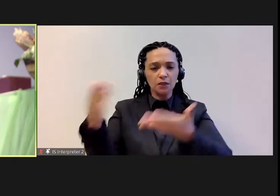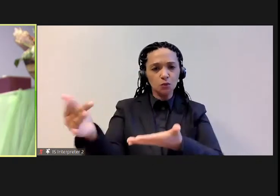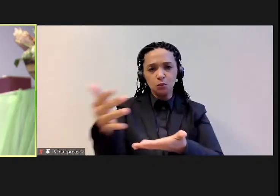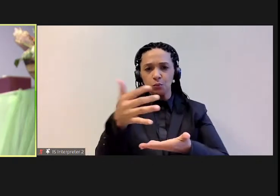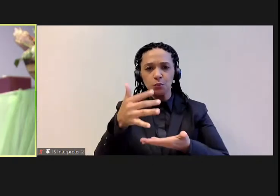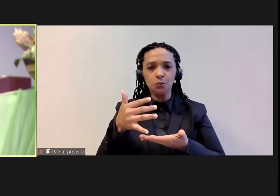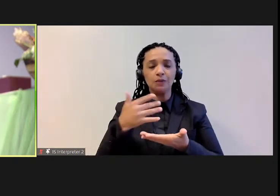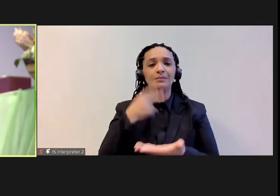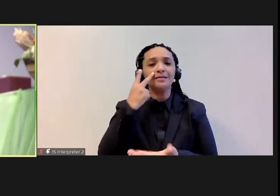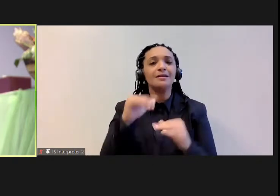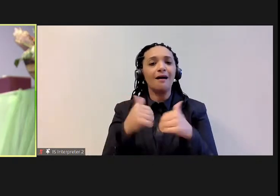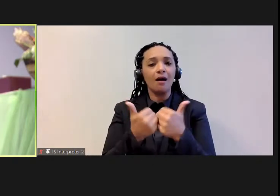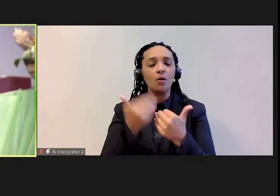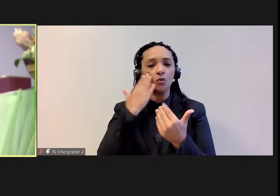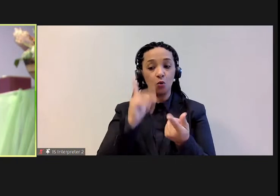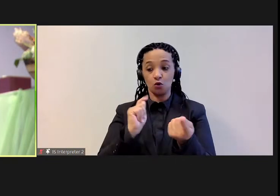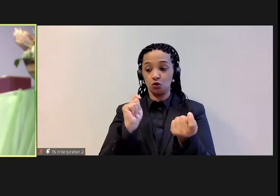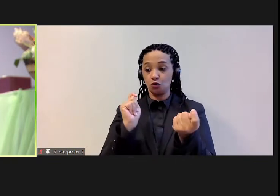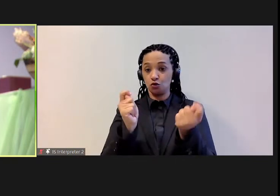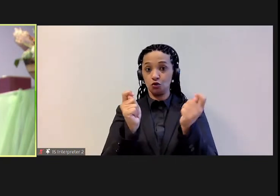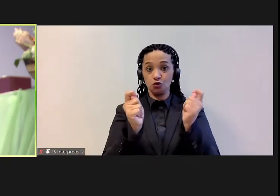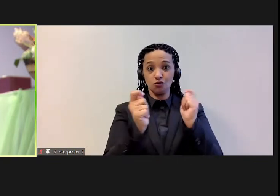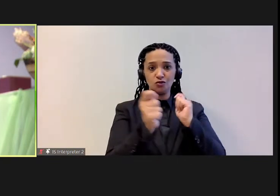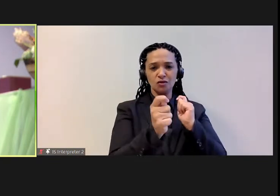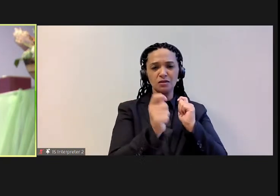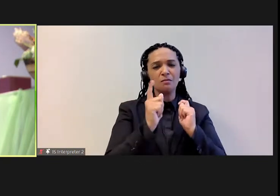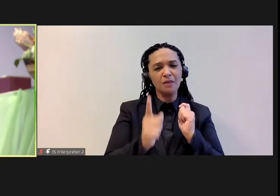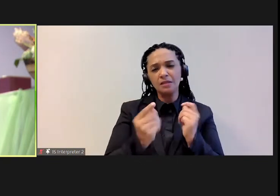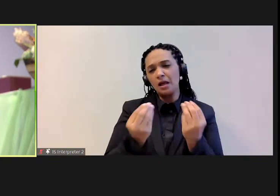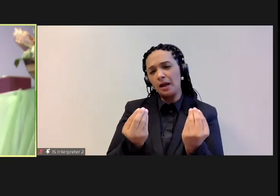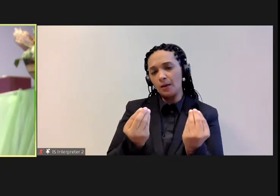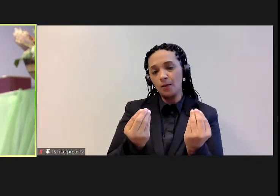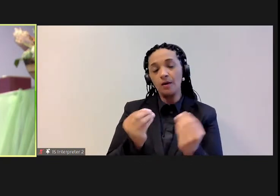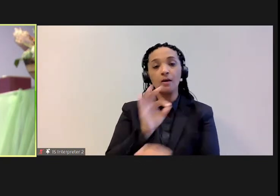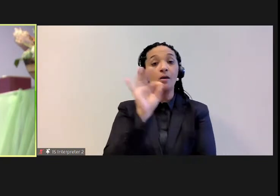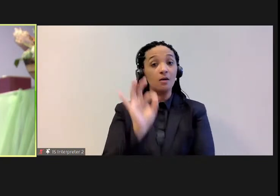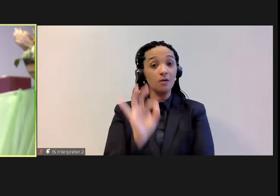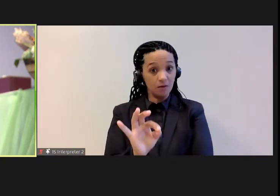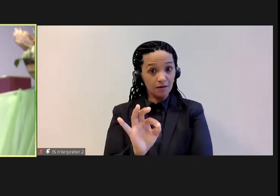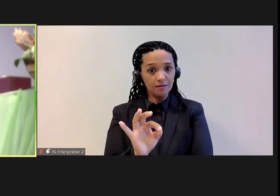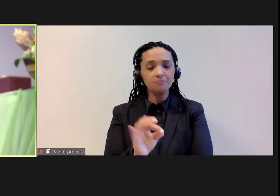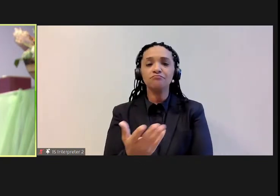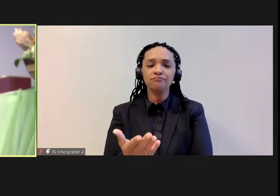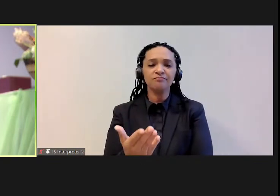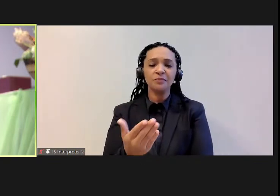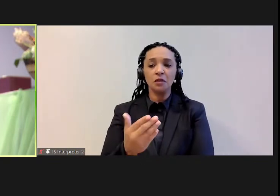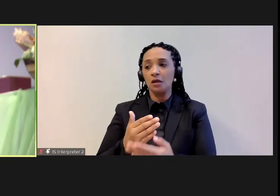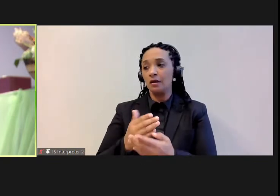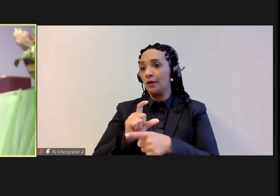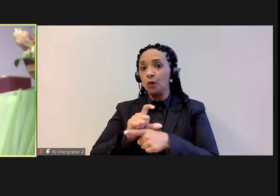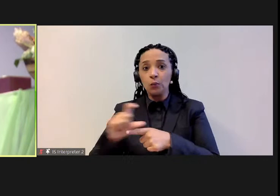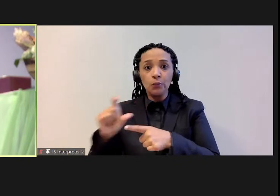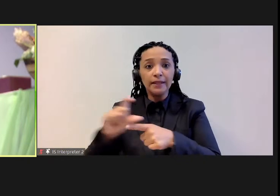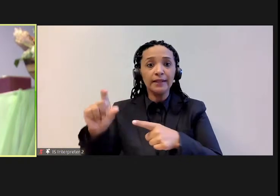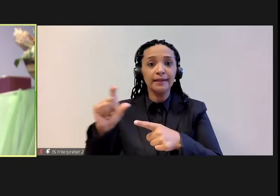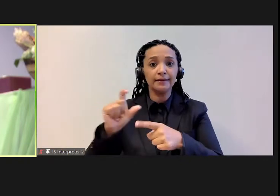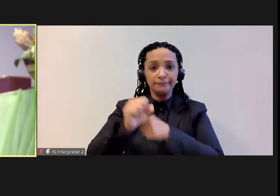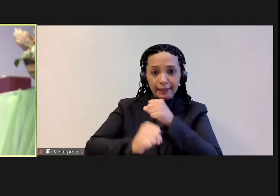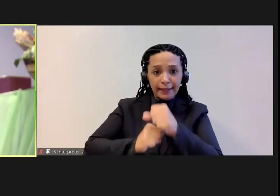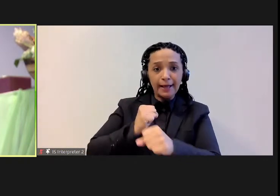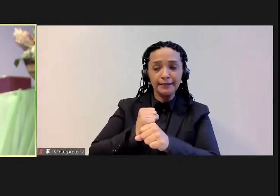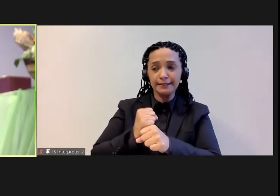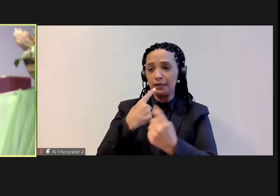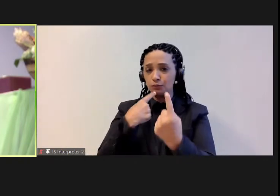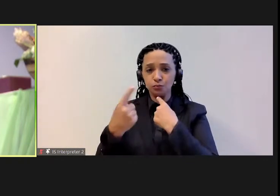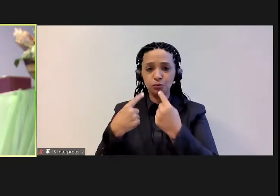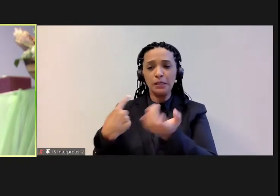the parameters of what is being measured all the time? Because sometimes it can take even a couple of years to agree the